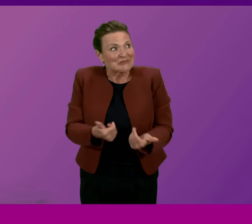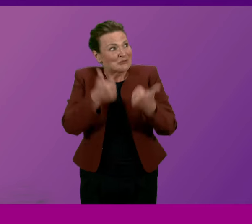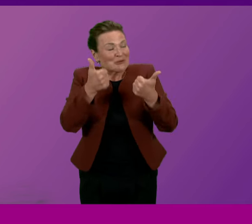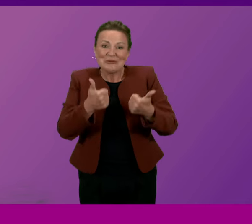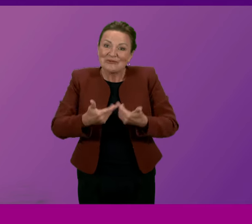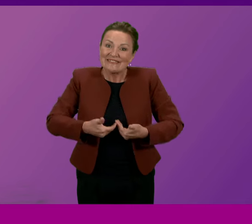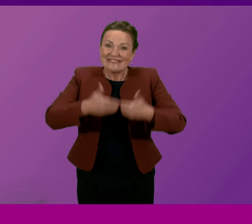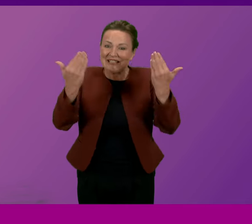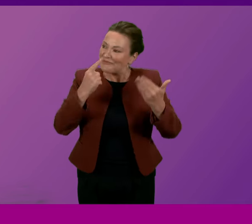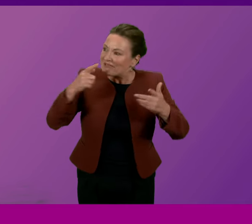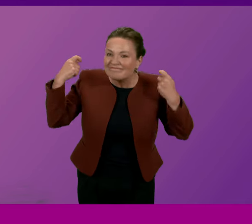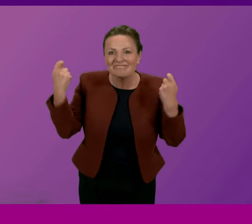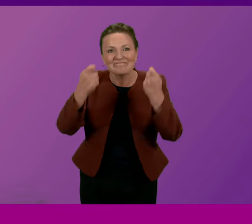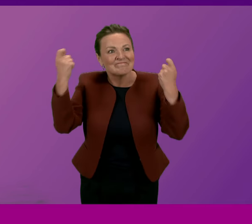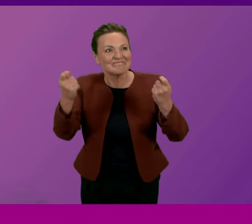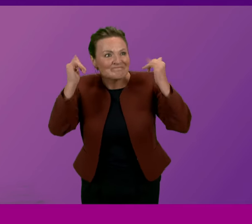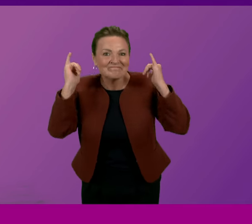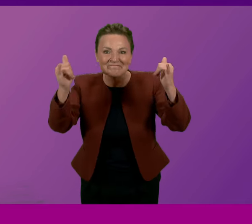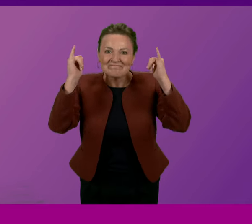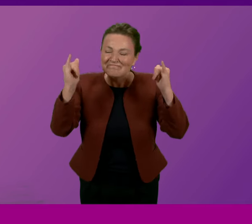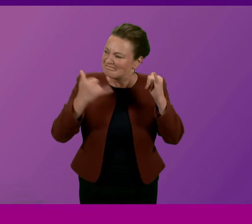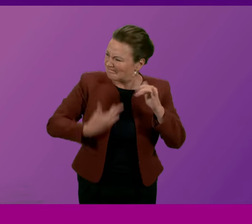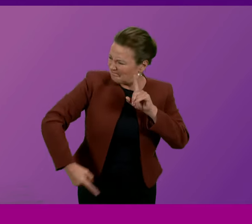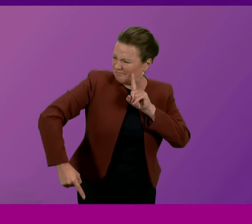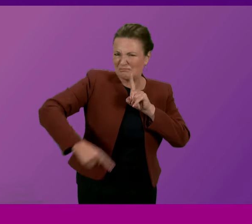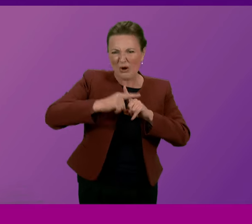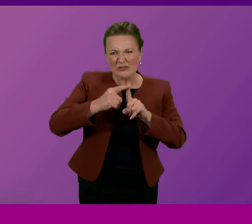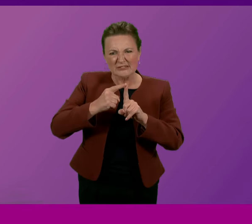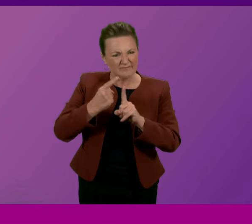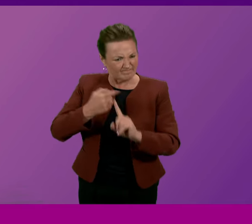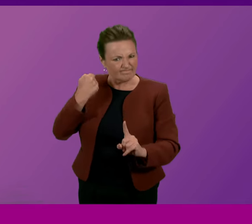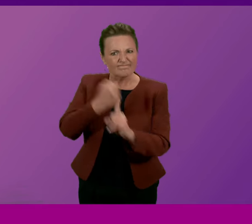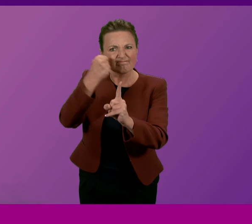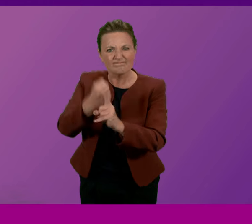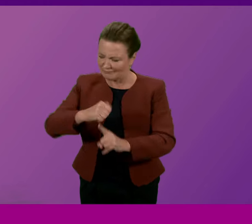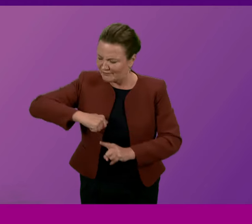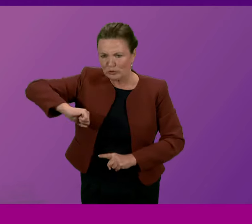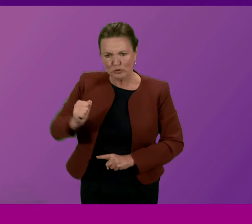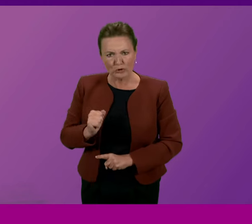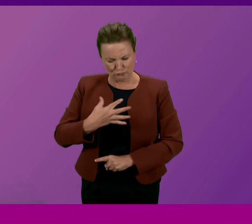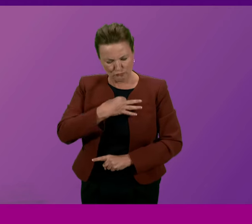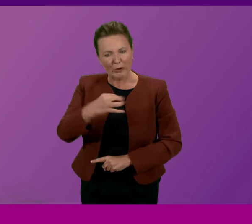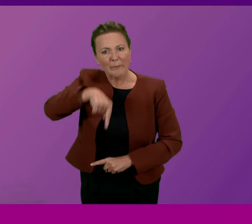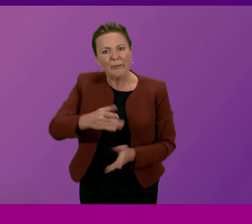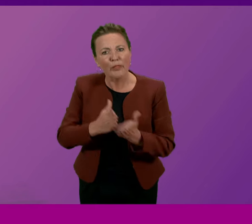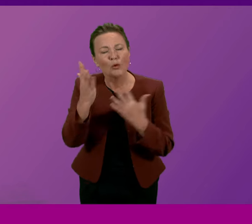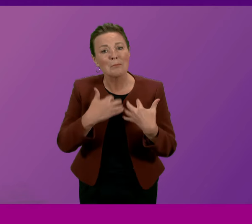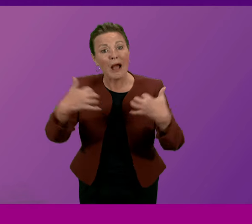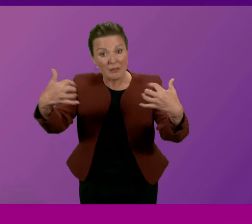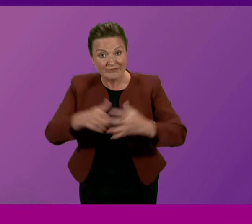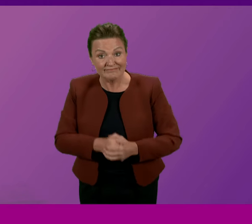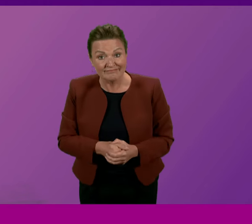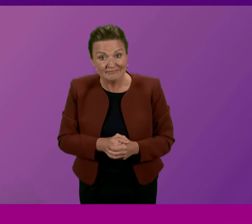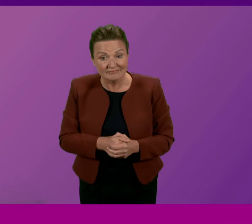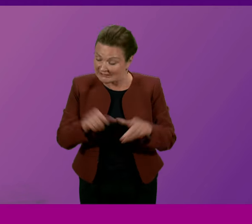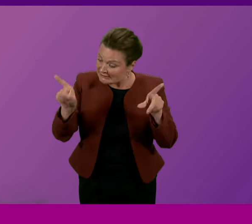when we celebrate the positive impact of this new voice in our land. On days of sorrow, when we give thanks for the lifetime